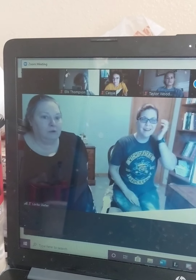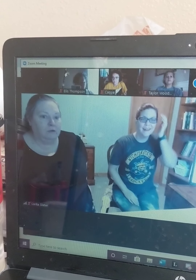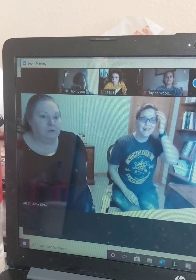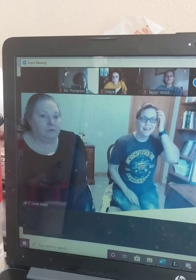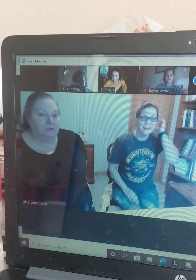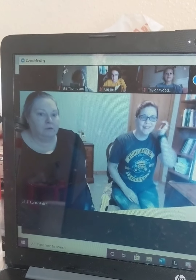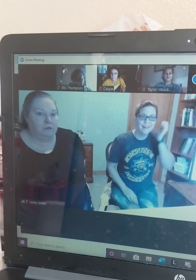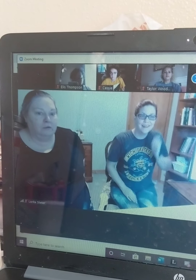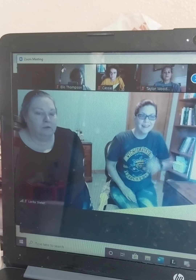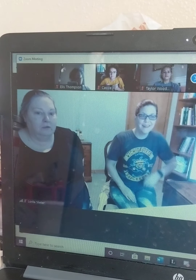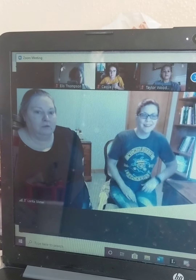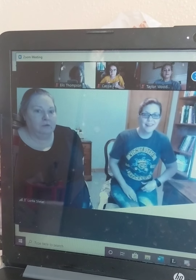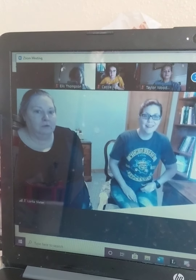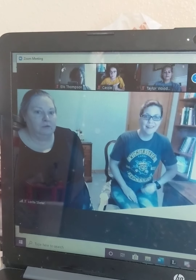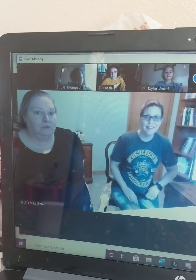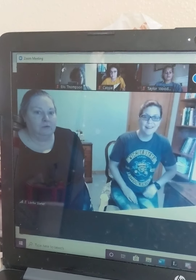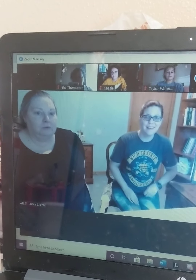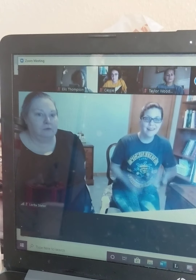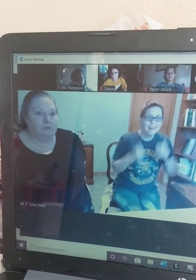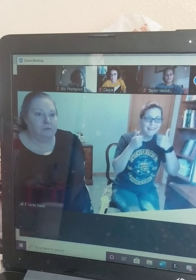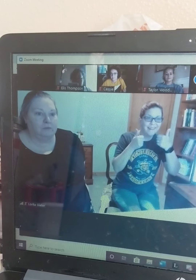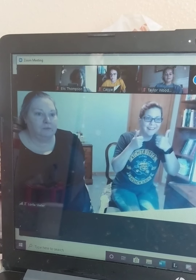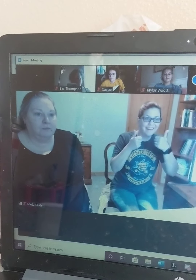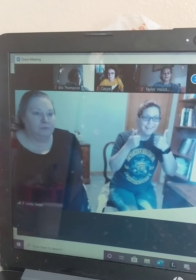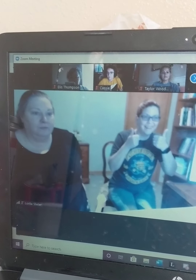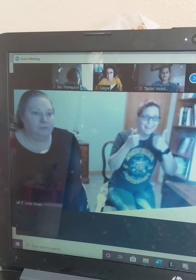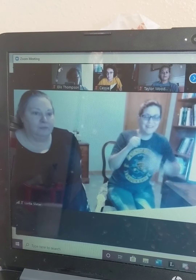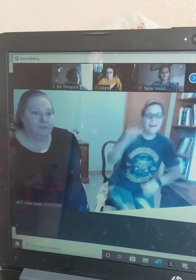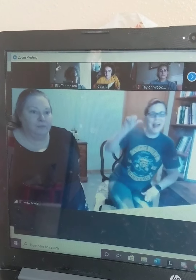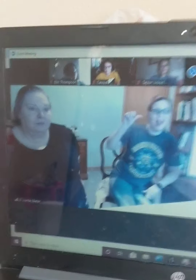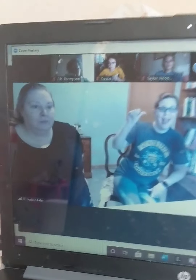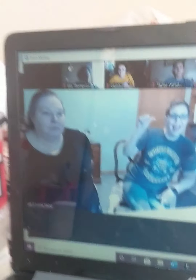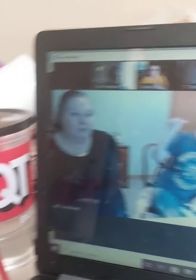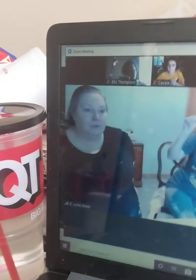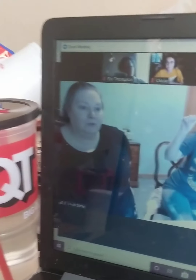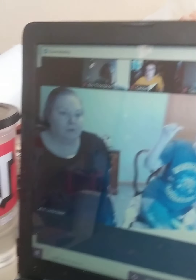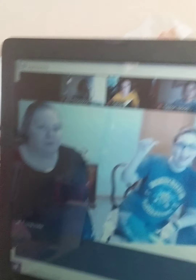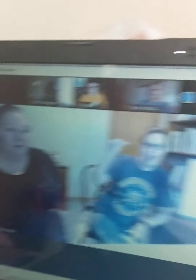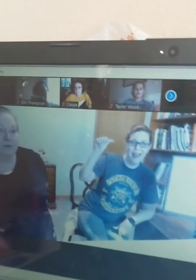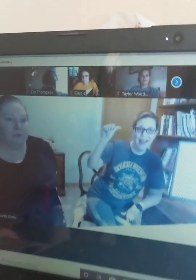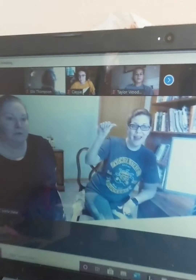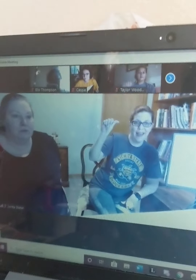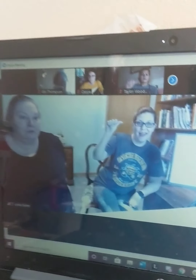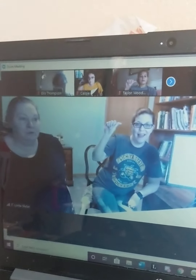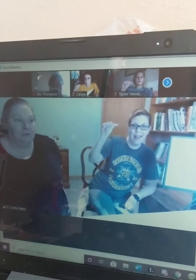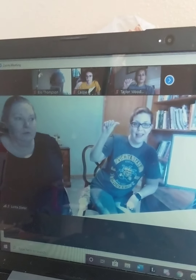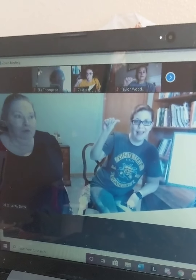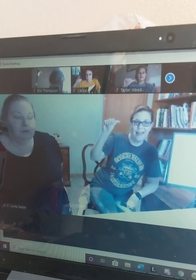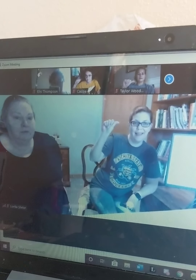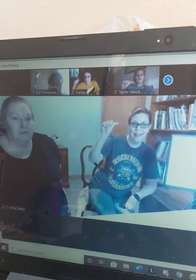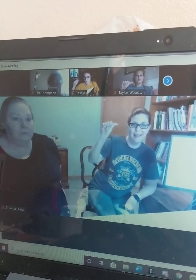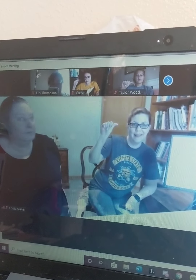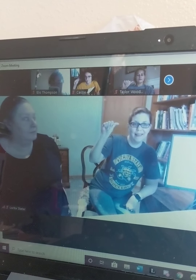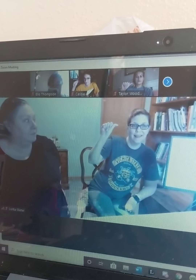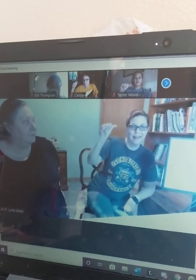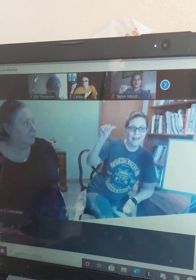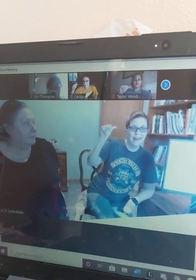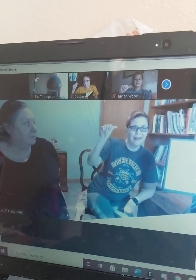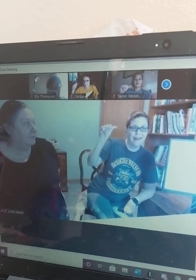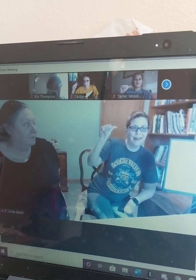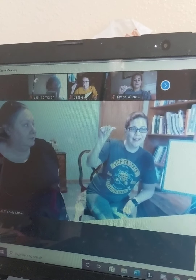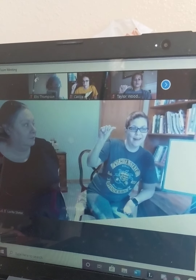You've got it. Everybody see me? You're in a really good position to learn a lot with both deaf people in the classroom, guys. A, notice the